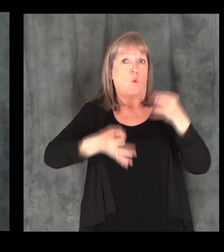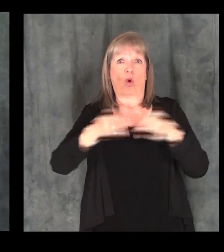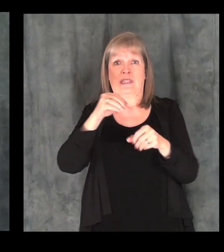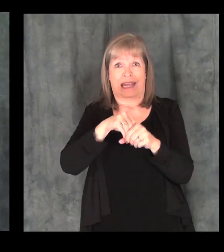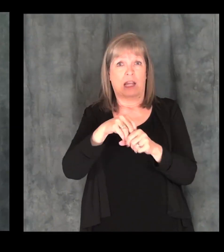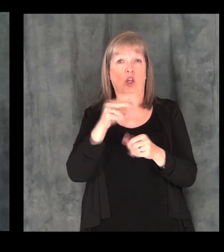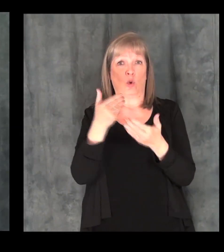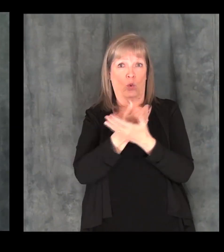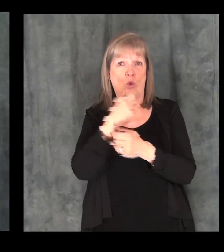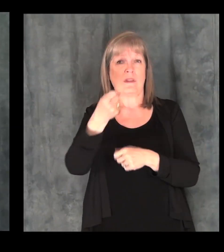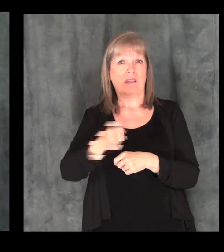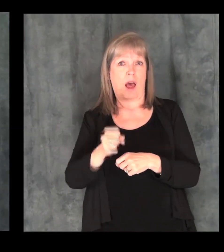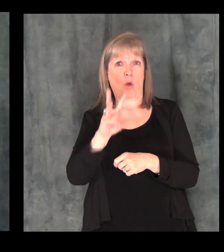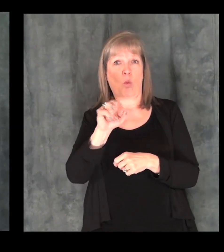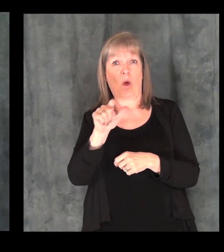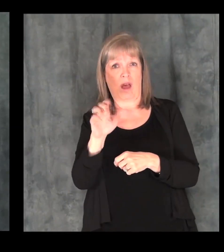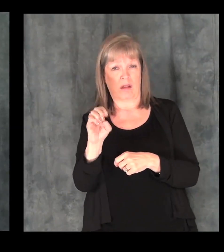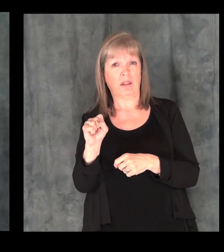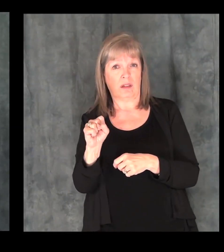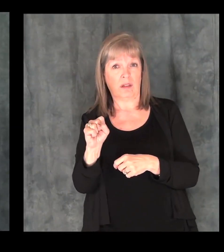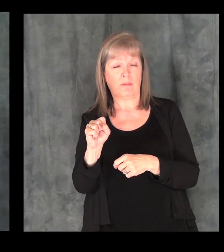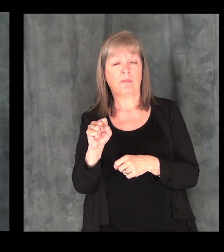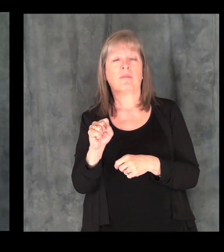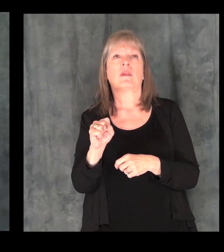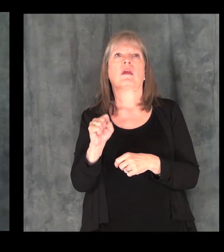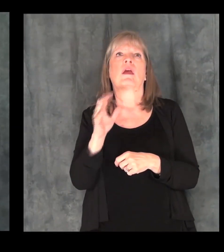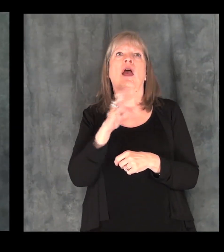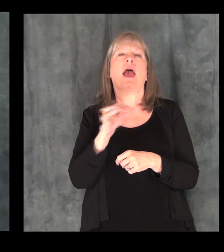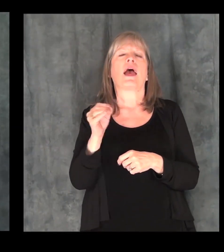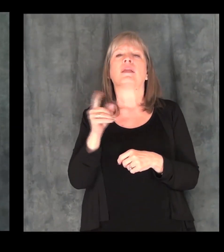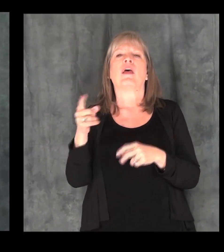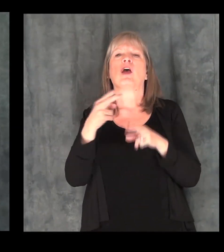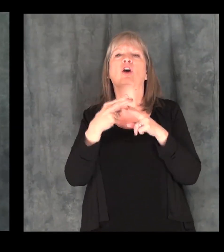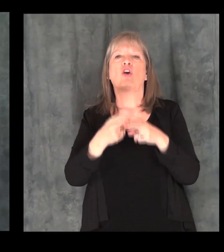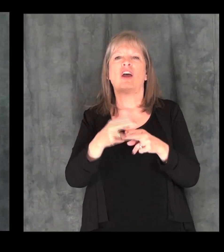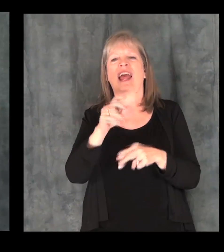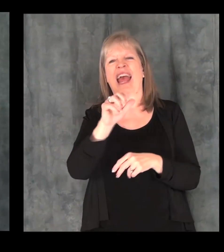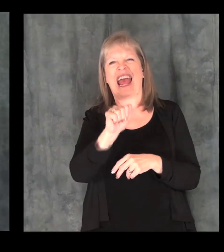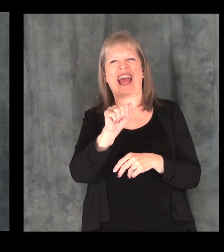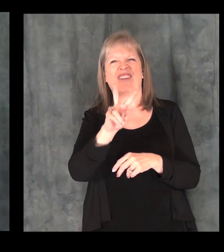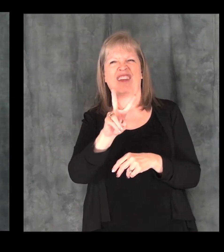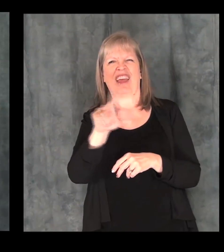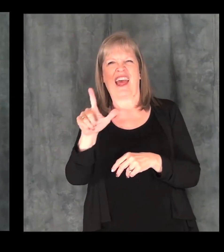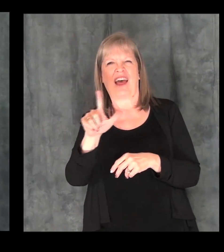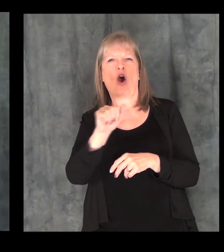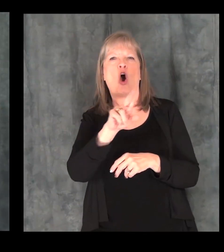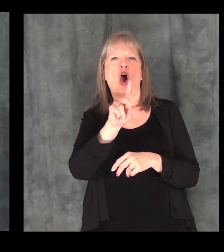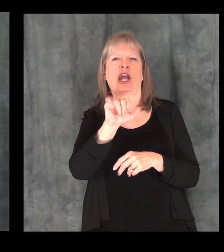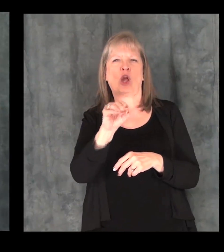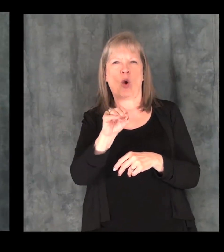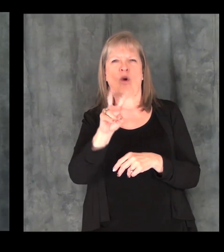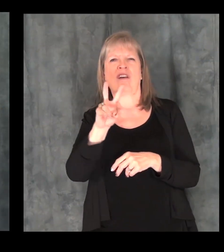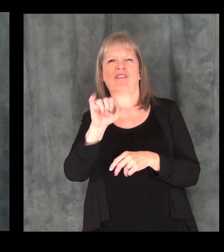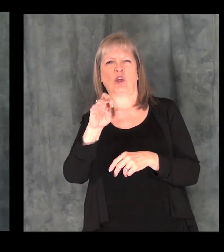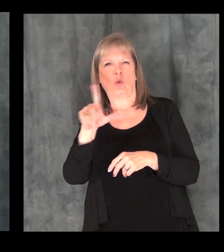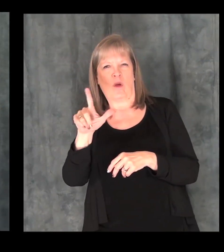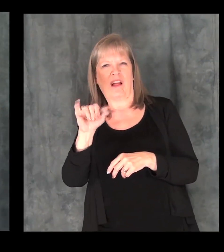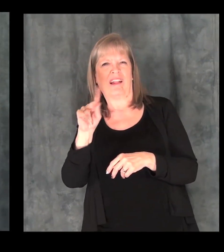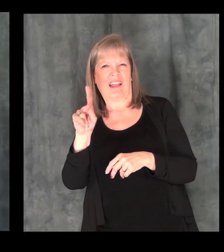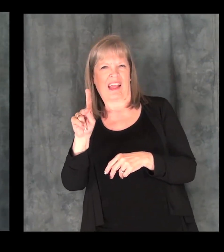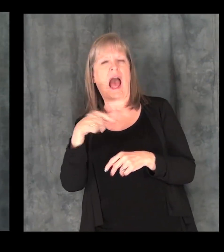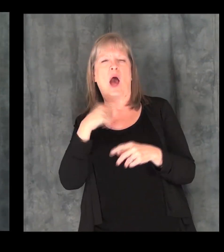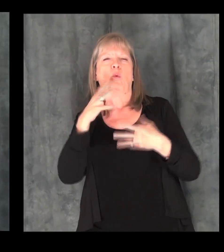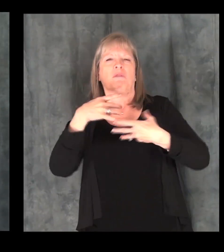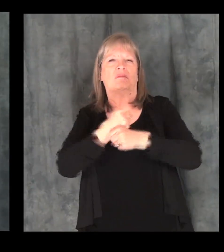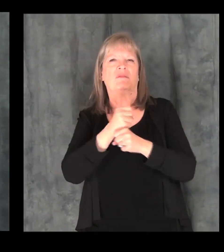South Wales. And they call it audio-visual link, or AVL. So throughout the rest of this presentation, I'll be talking about